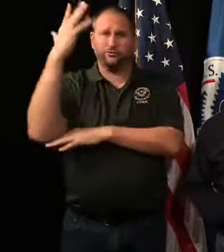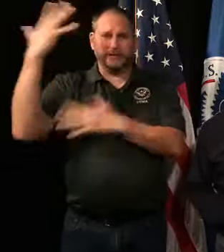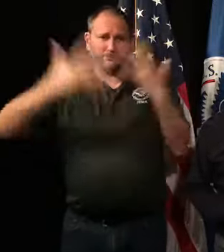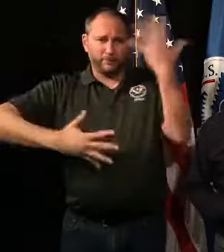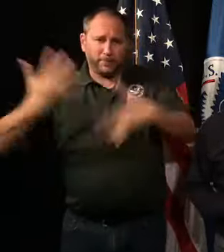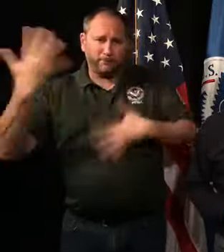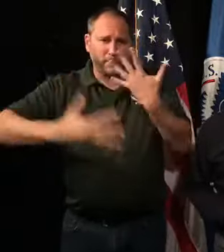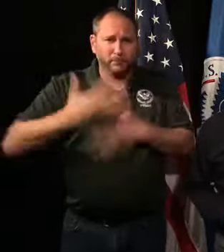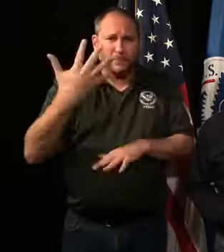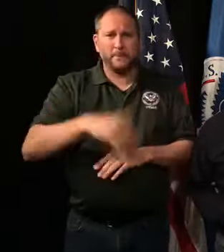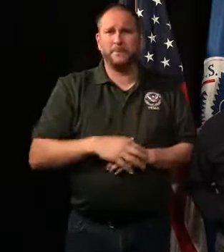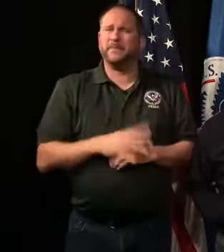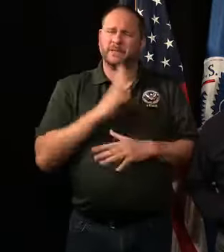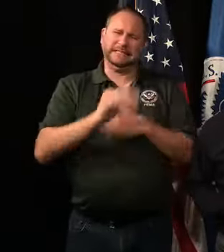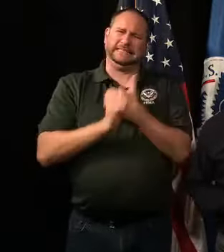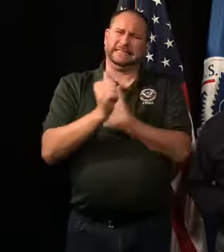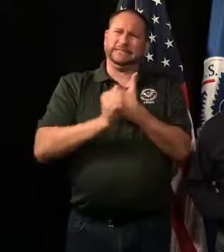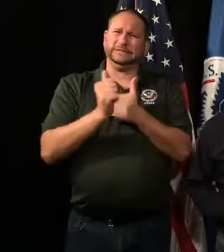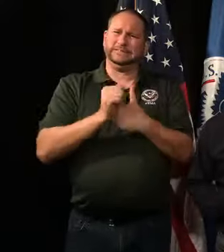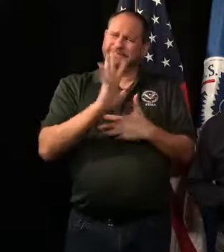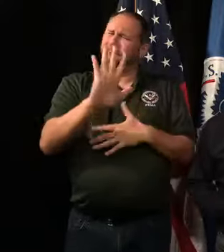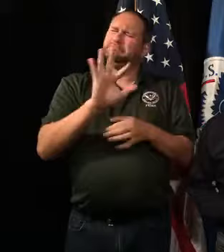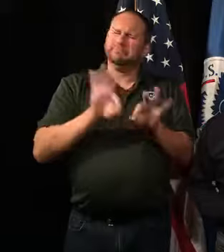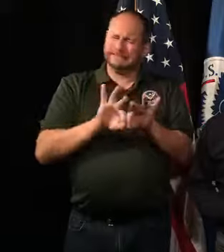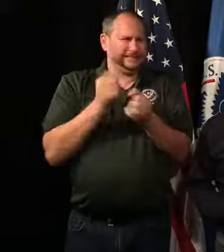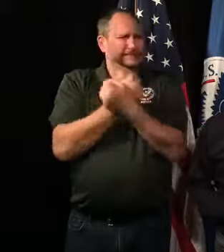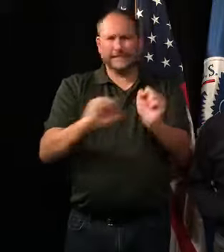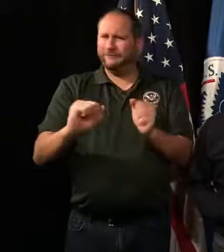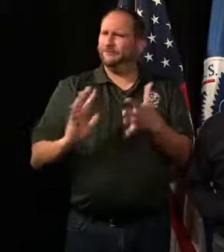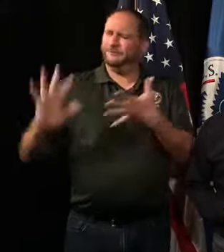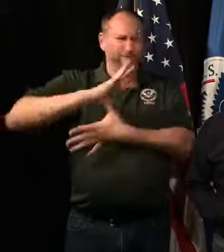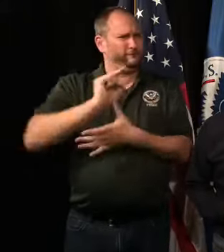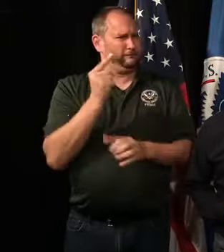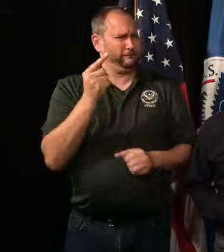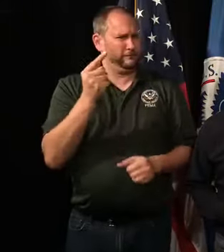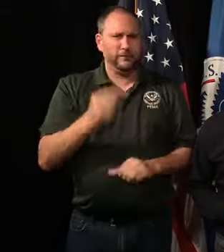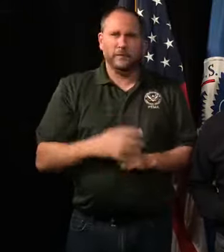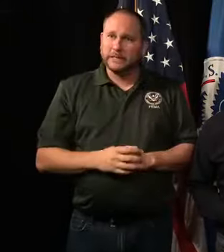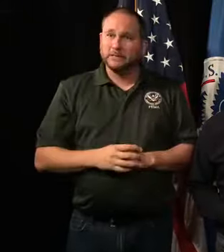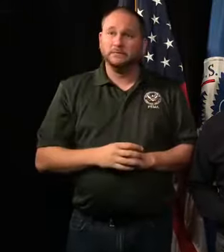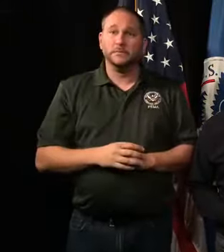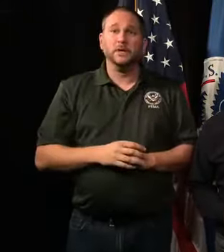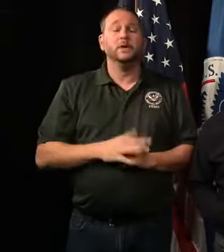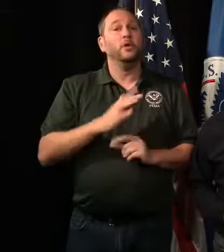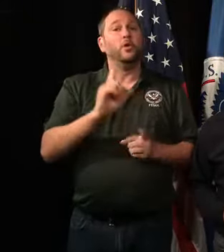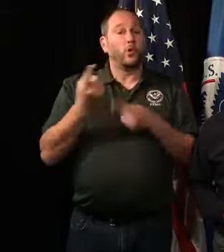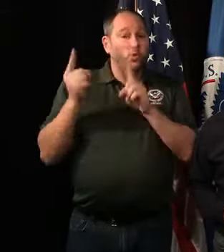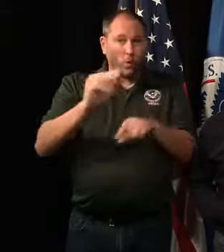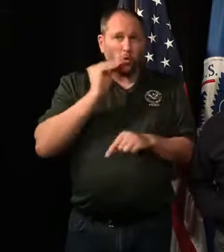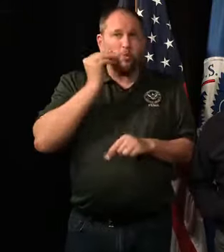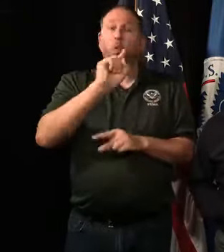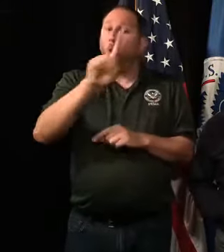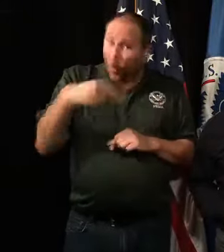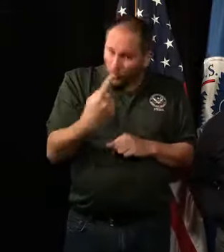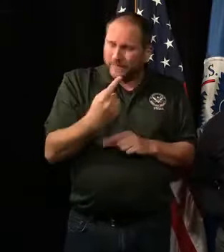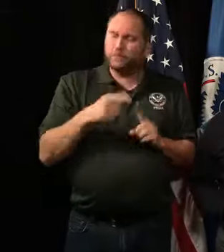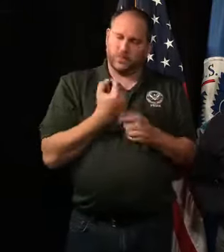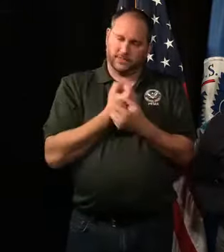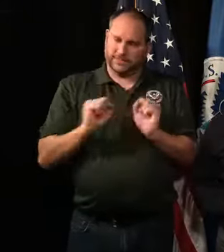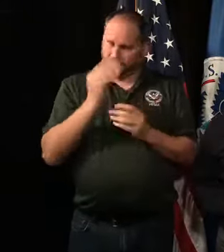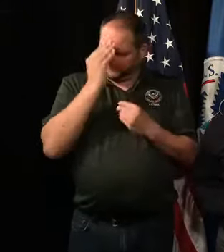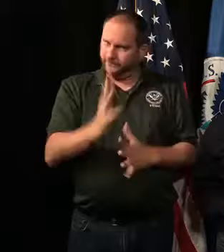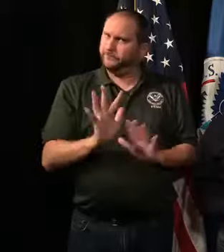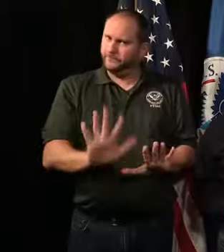want you to be safe. Only return to your home when it is safe to do so. I